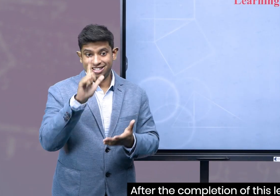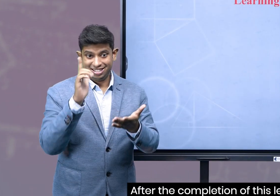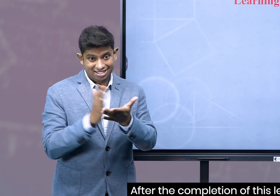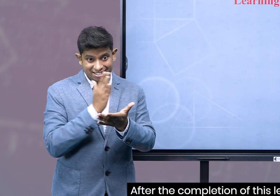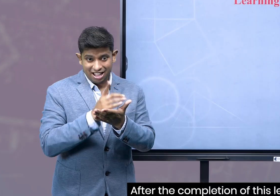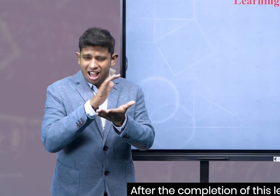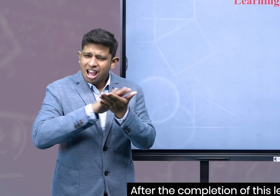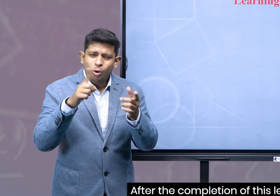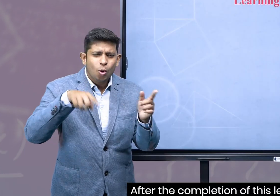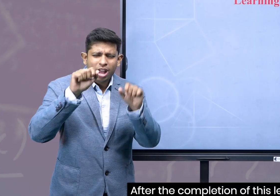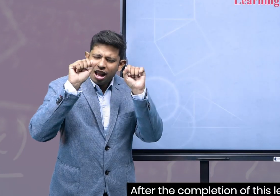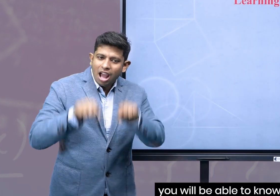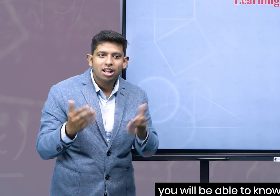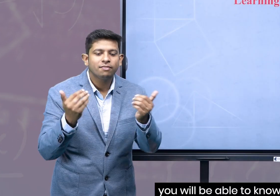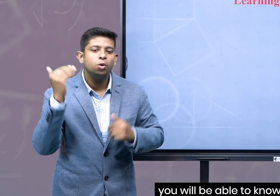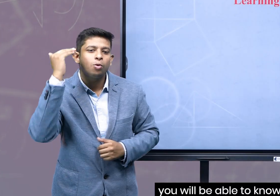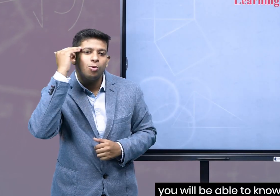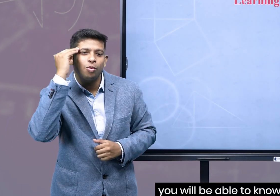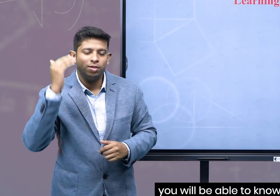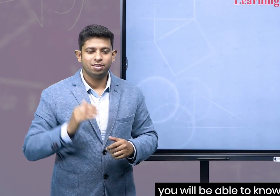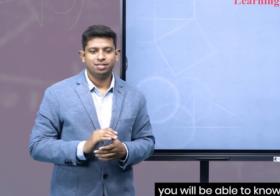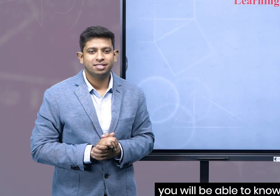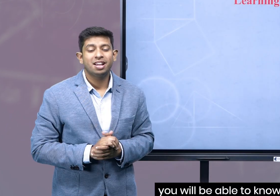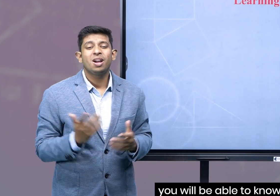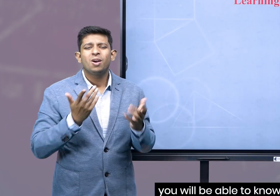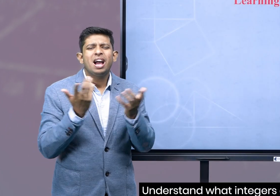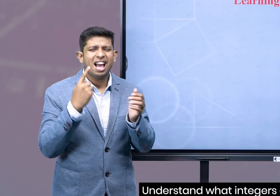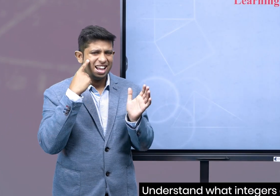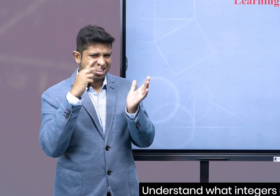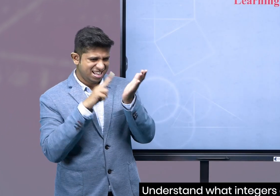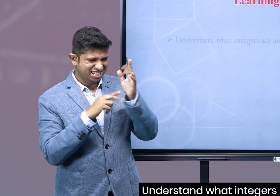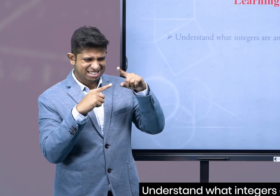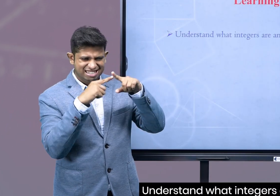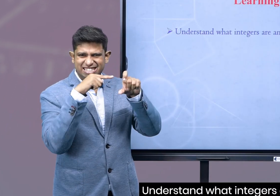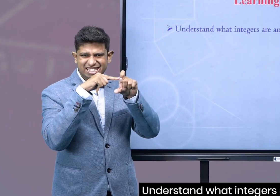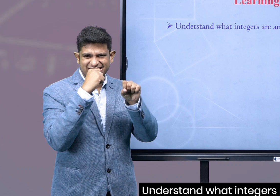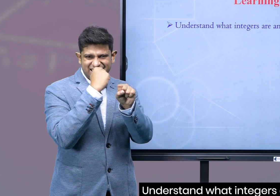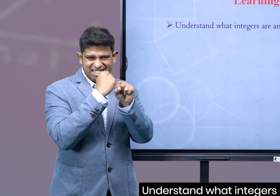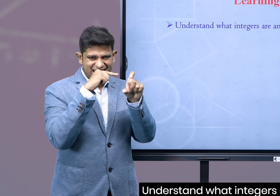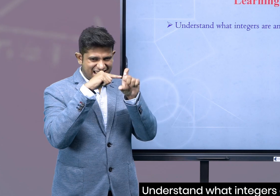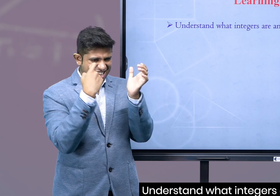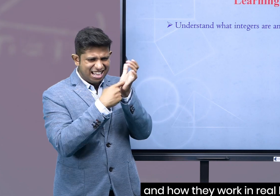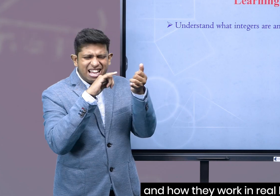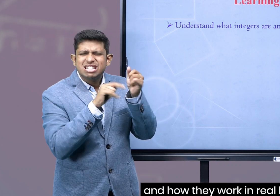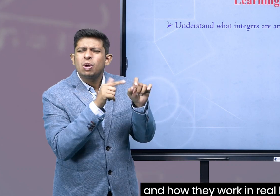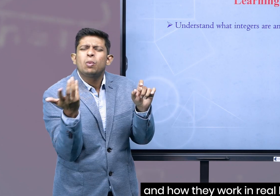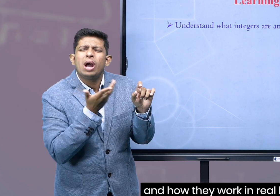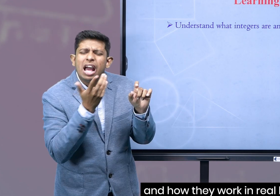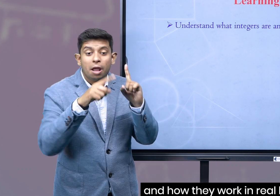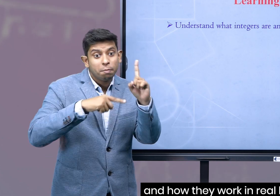After the completion of this lesson, you will be able to understand what integers are and how they work in real